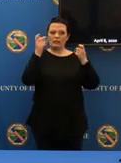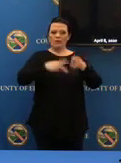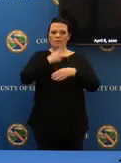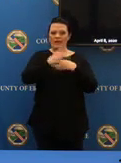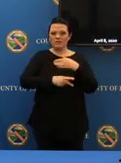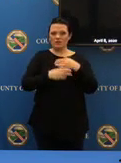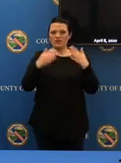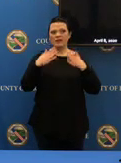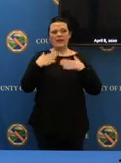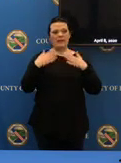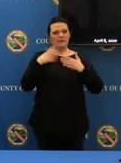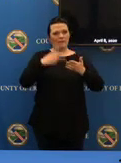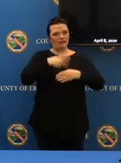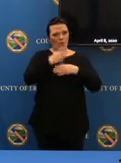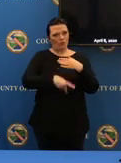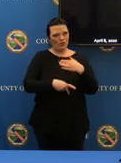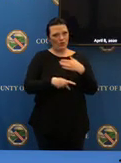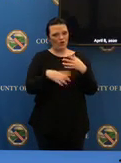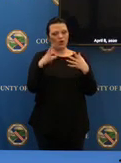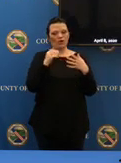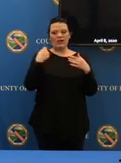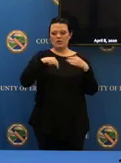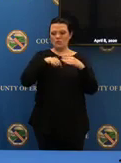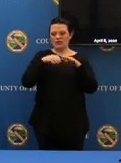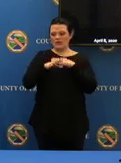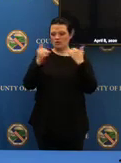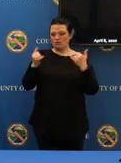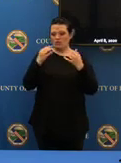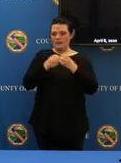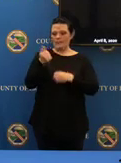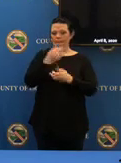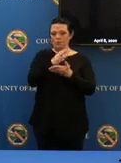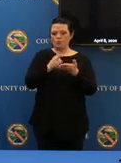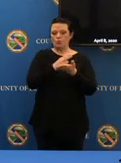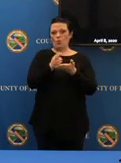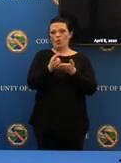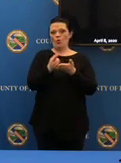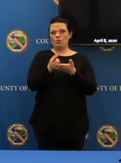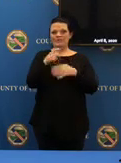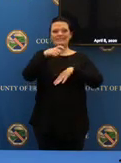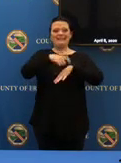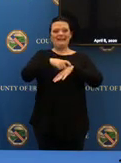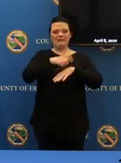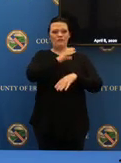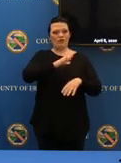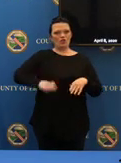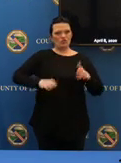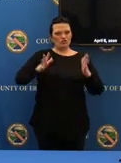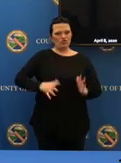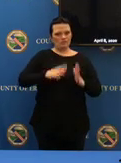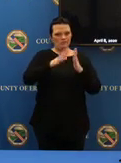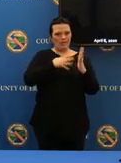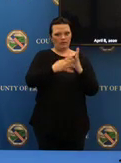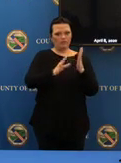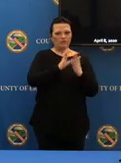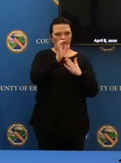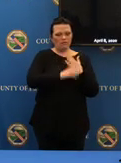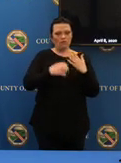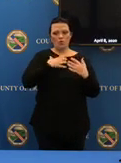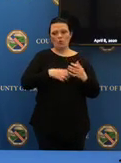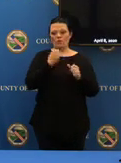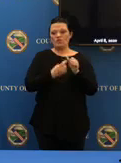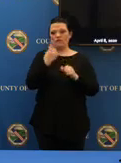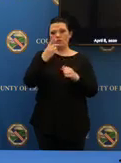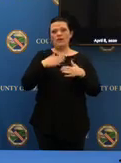Passover, may you have a happy Passover. And as we enter now one of the most holiest members of or times of the Christian calendar, I want to wish